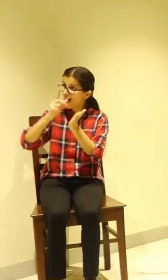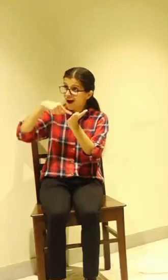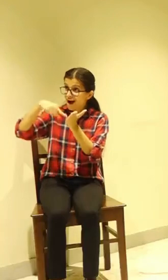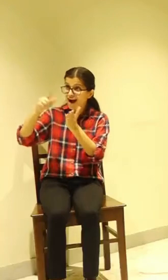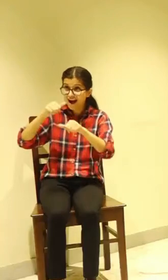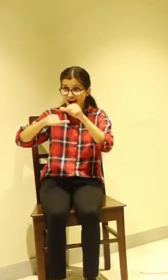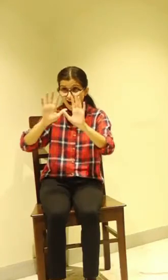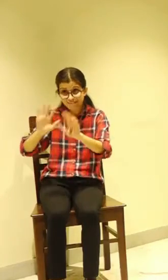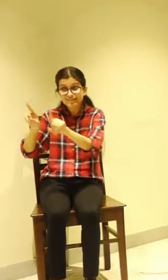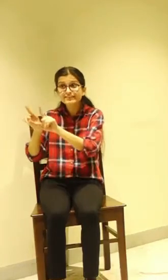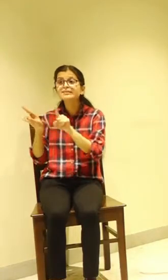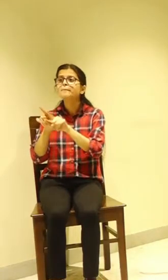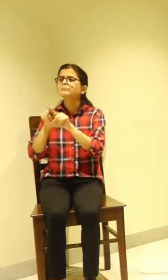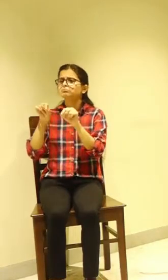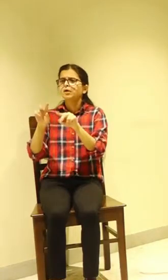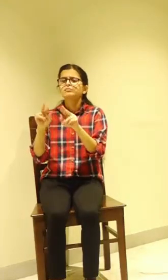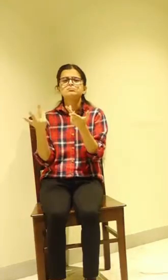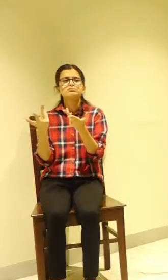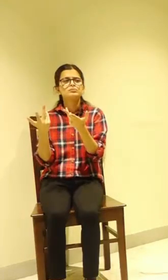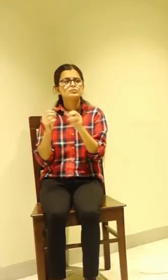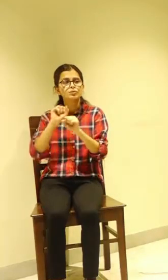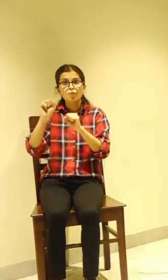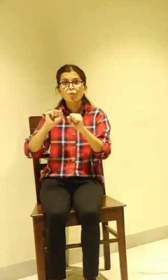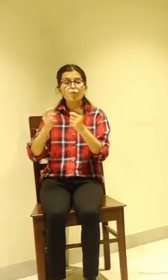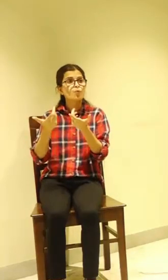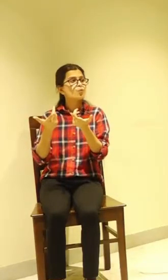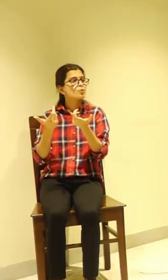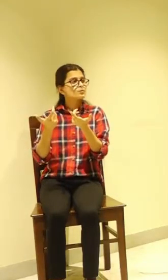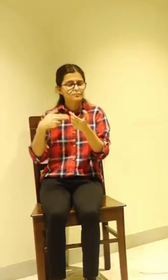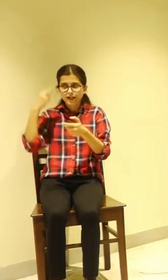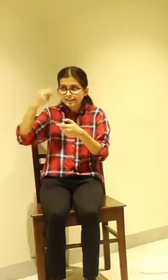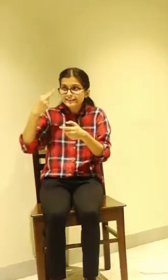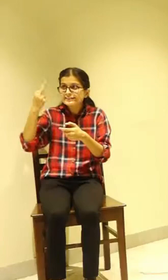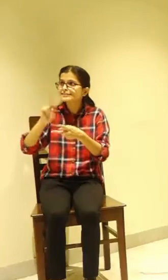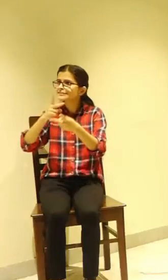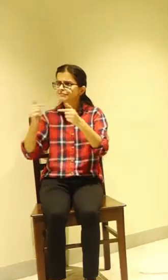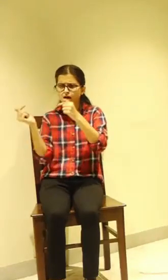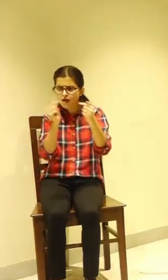defining certain inalienable rights, was actually contrary to your own reasons and your